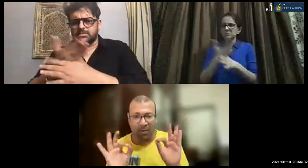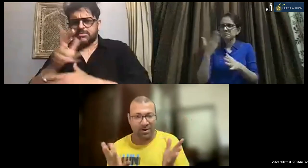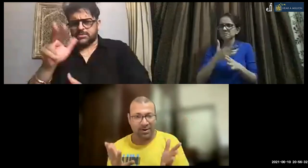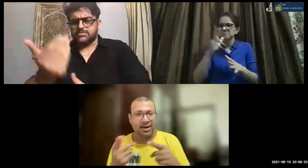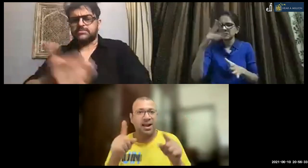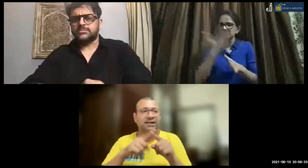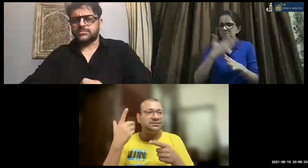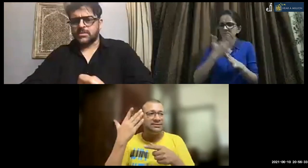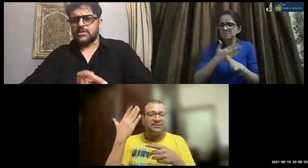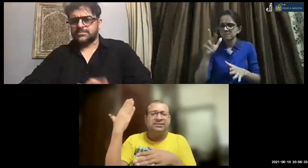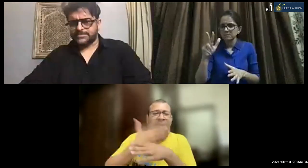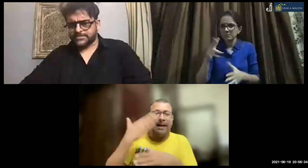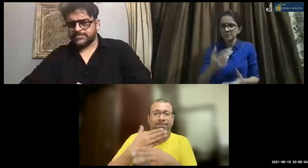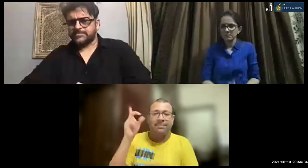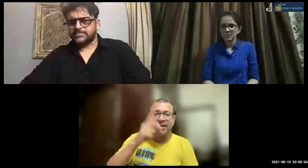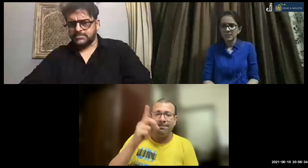well.